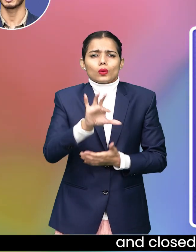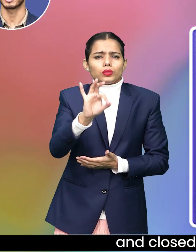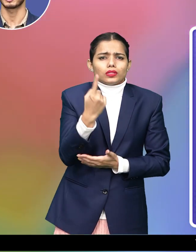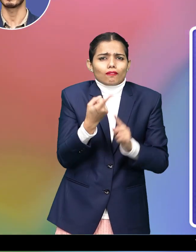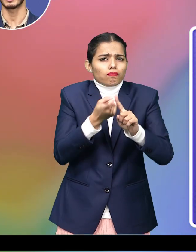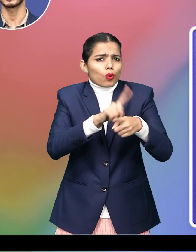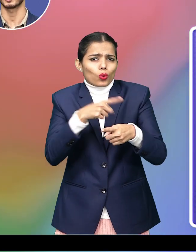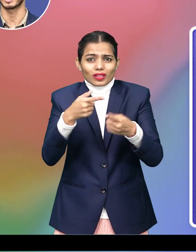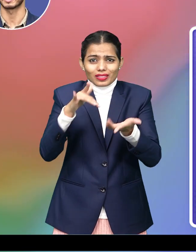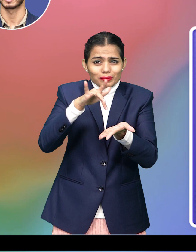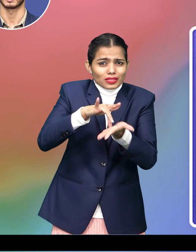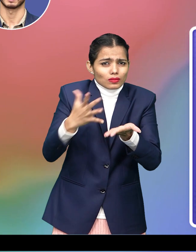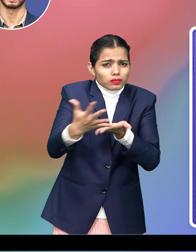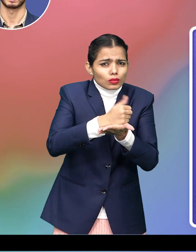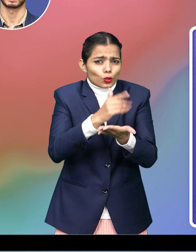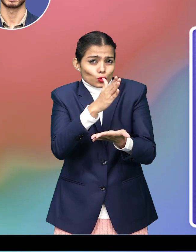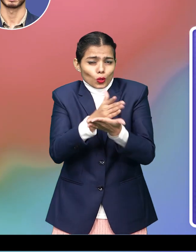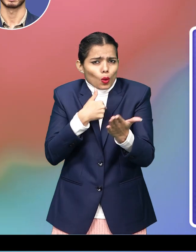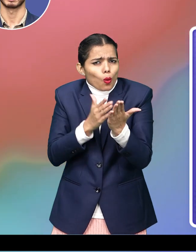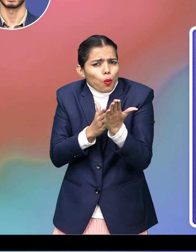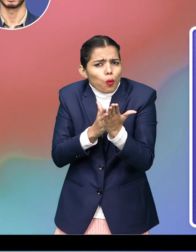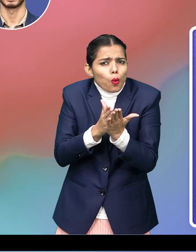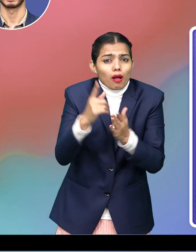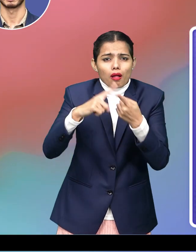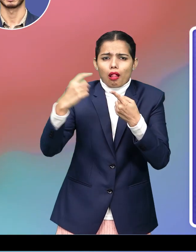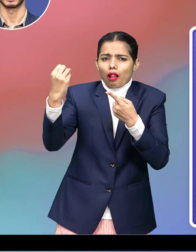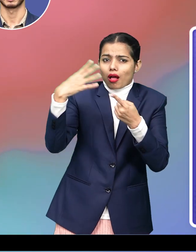electric current to pass through it.